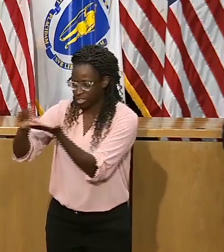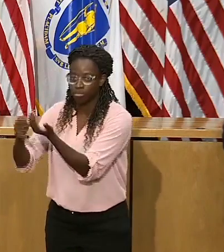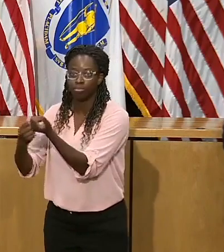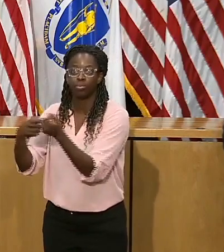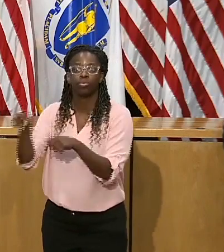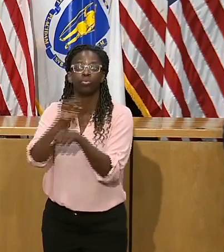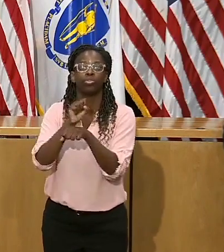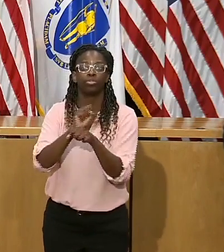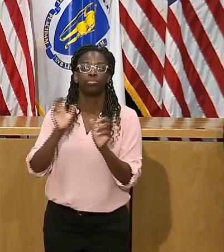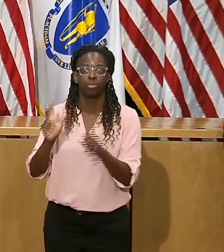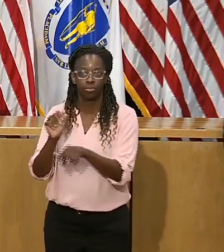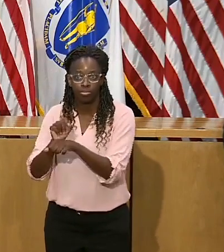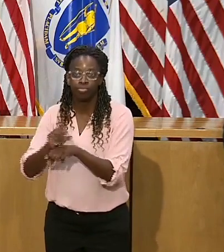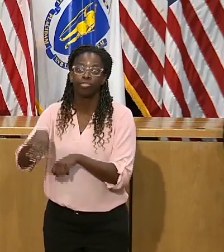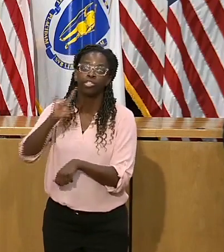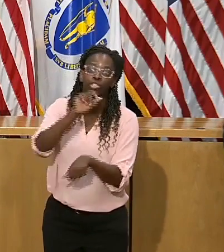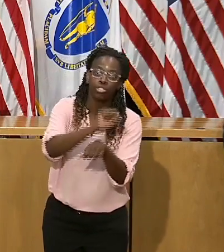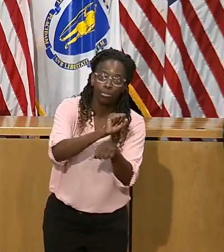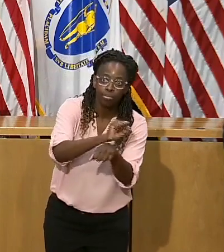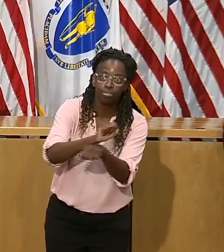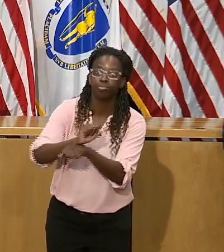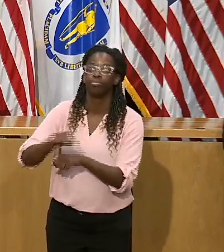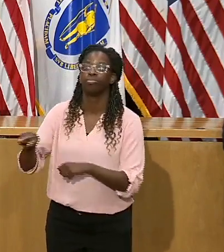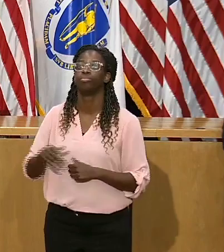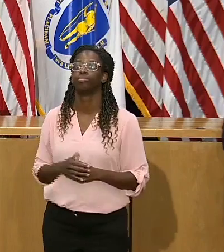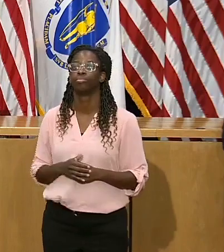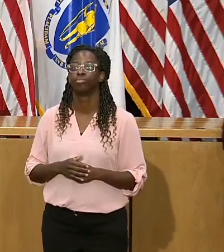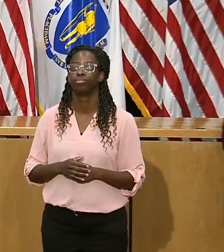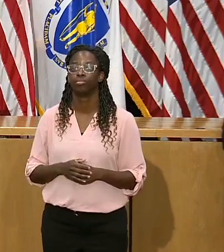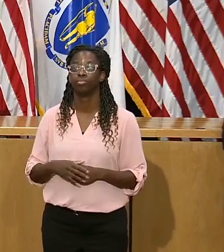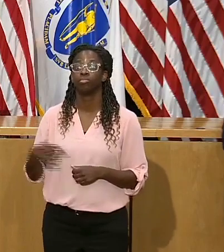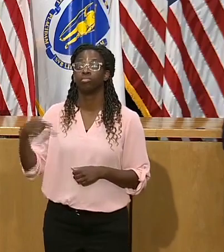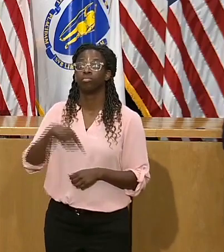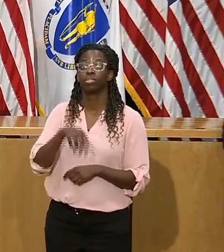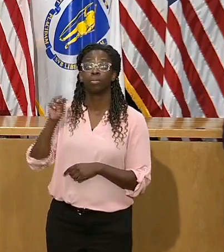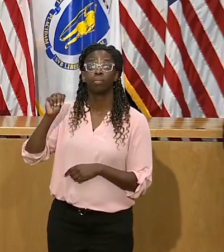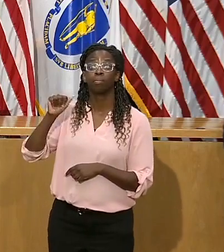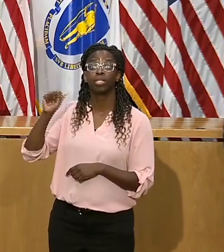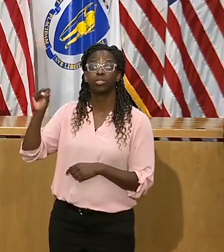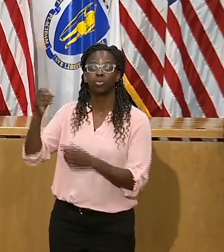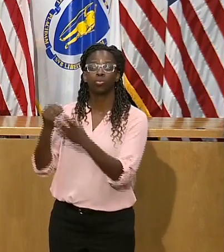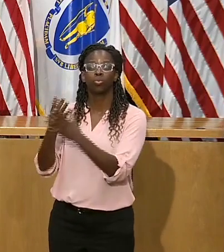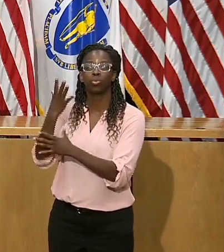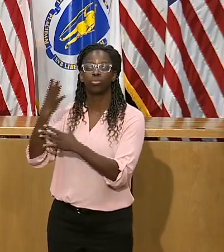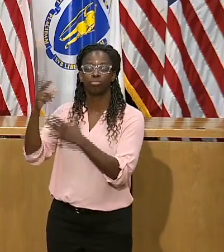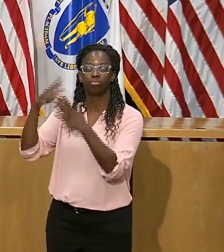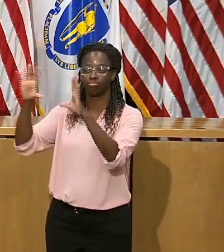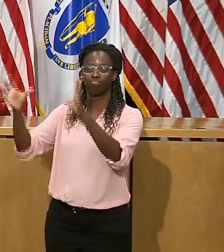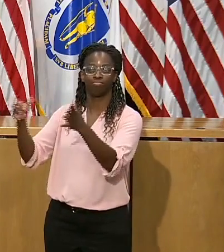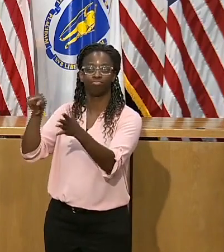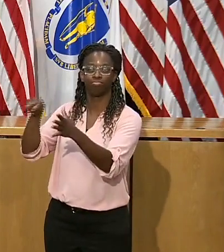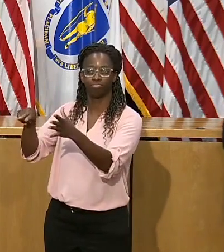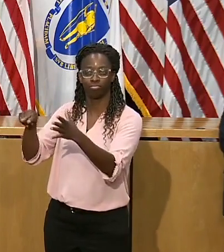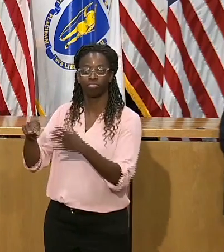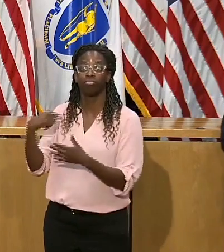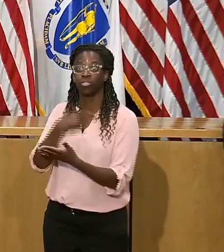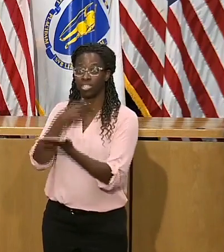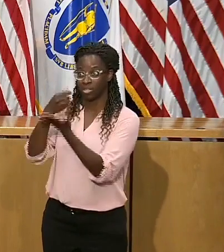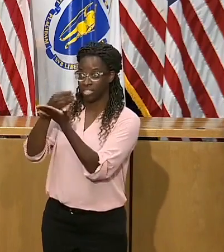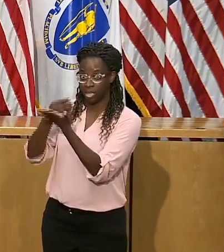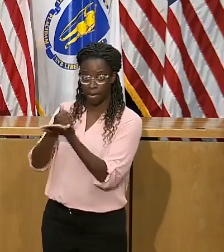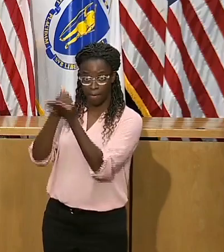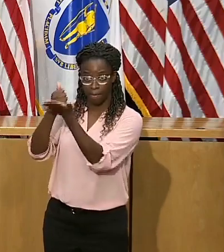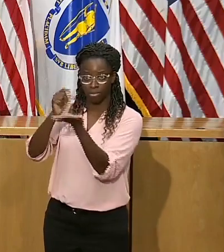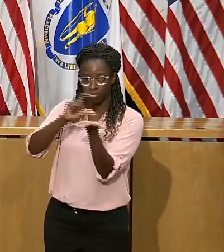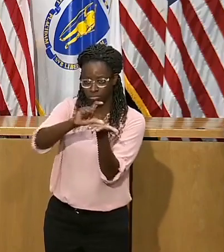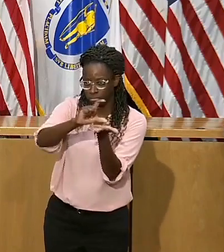Today, through the Mass Growth Capital Corporation, we're making $51 million available for small business grants. These